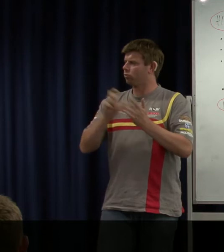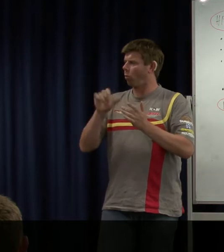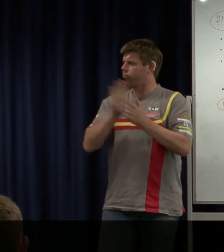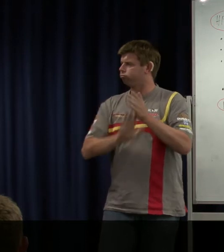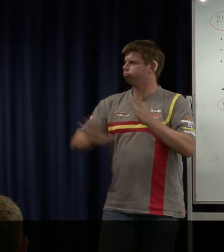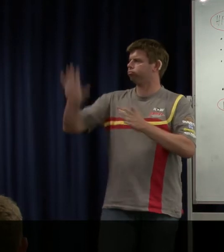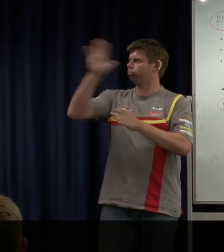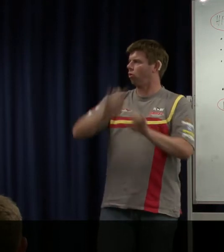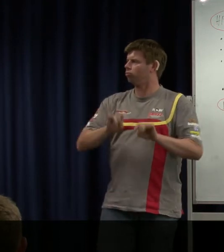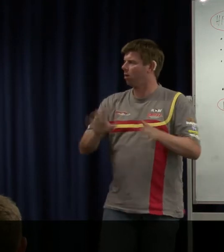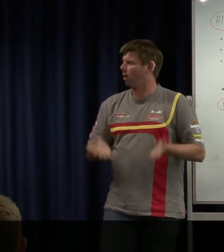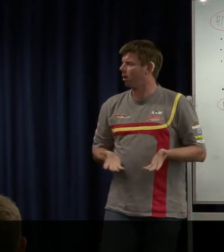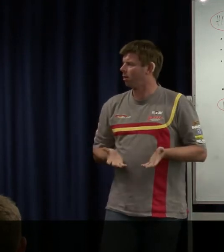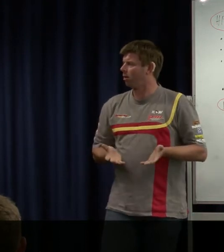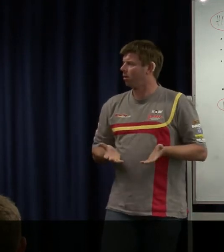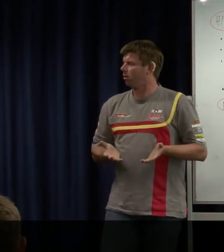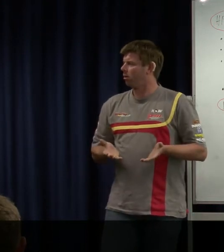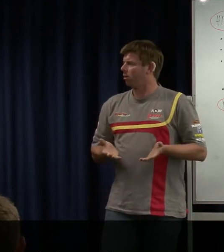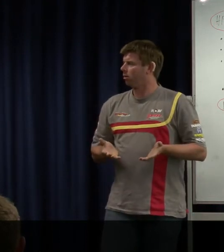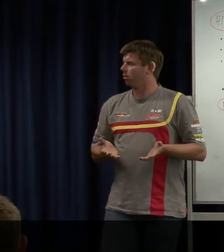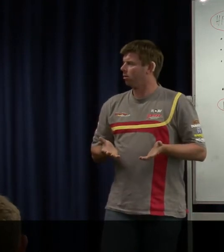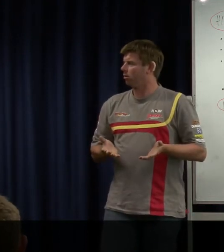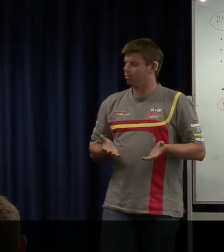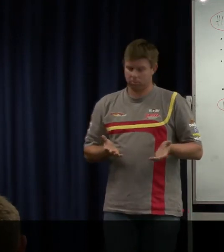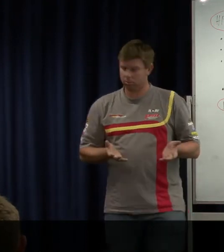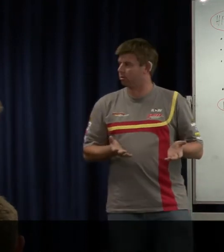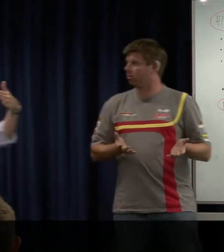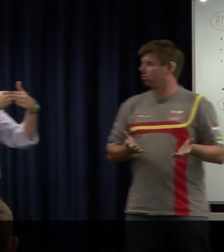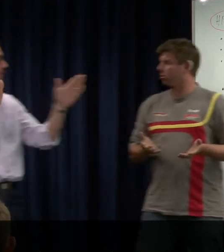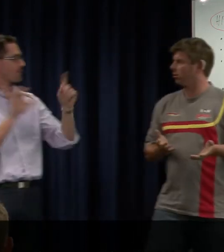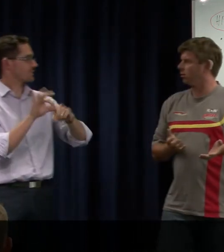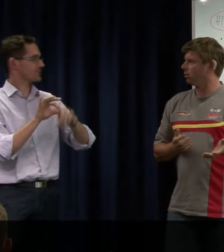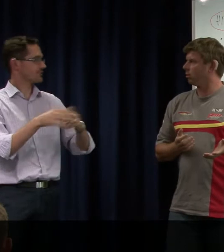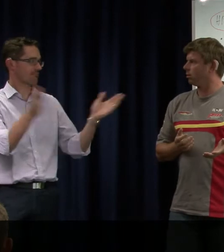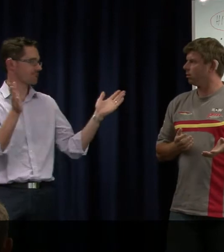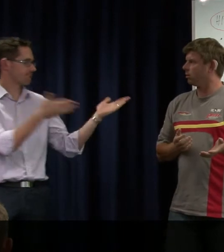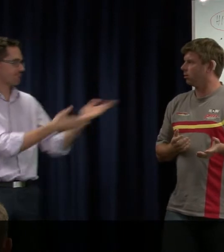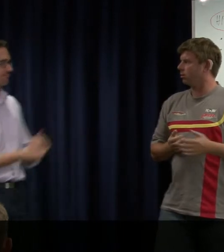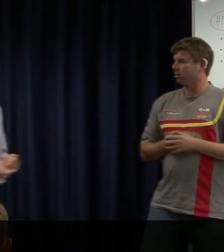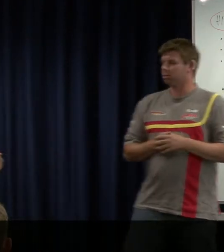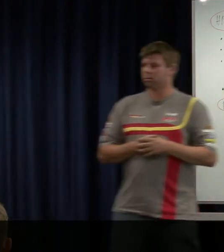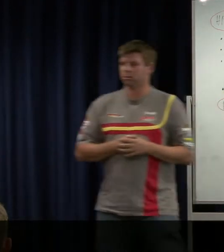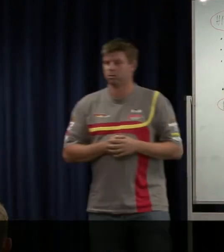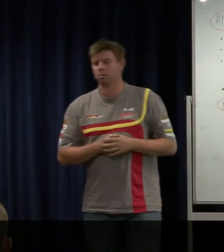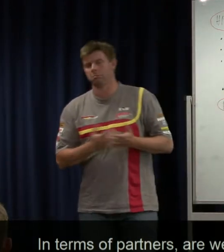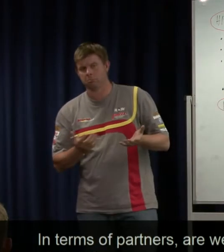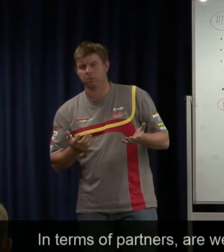In terms of partners, are we isolating it to Victoria? It's very much an open question, so you can answer it the way you